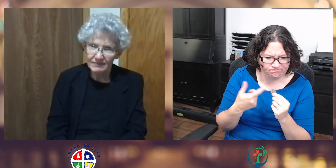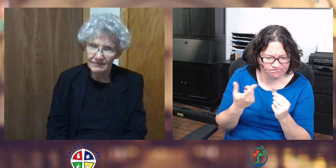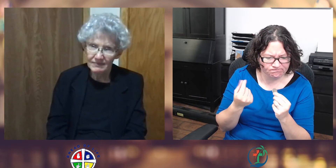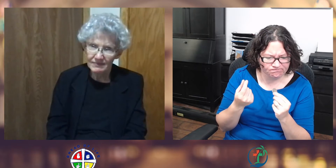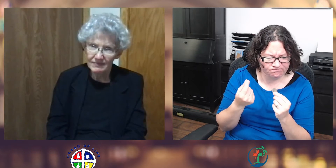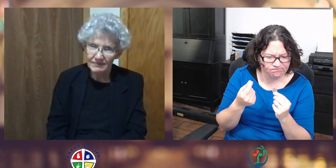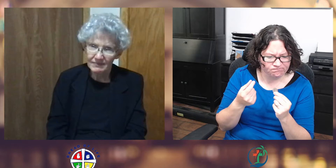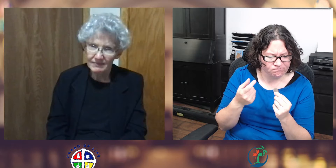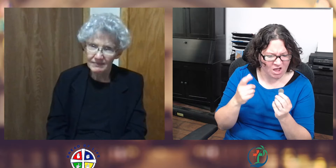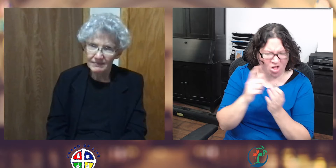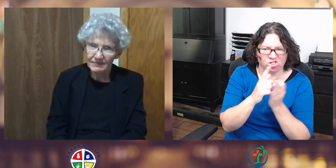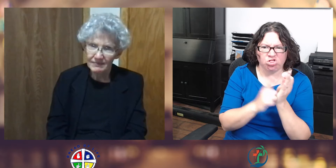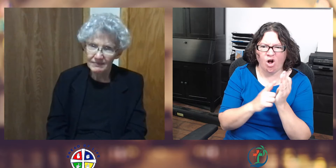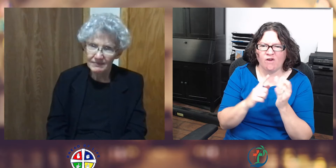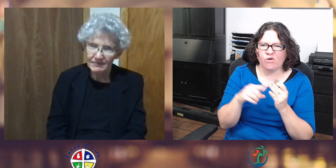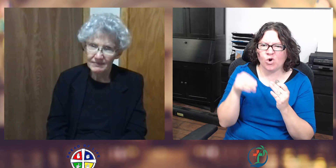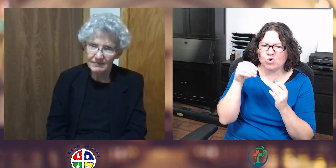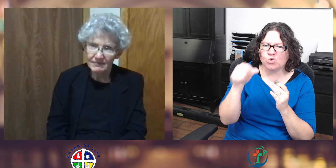Syria? That's right.